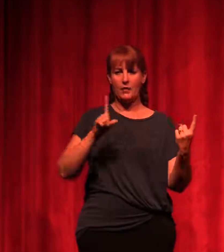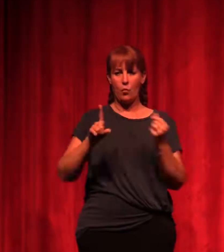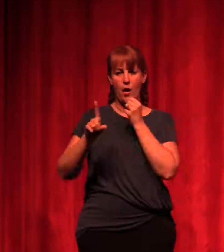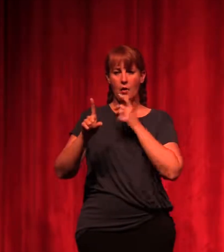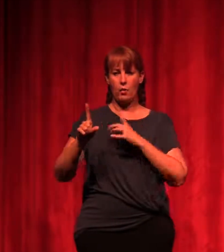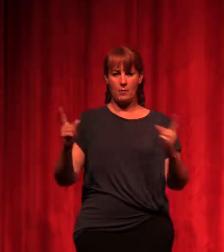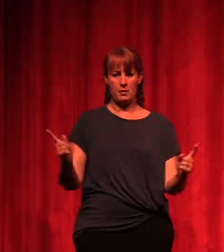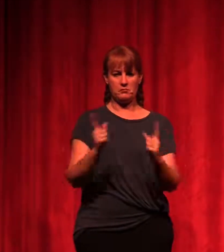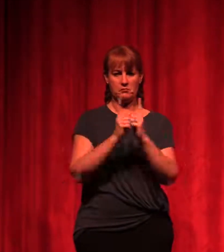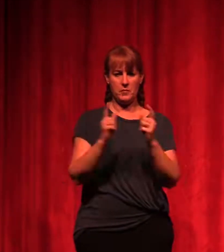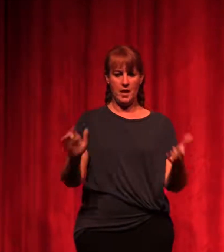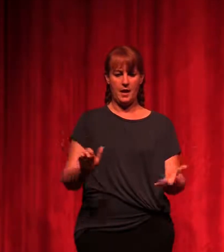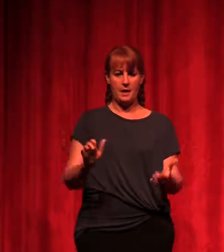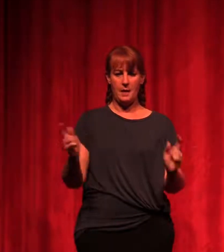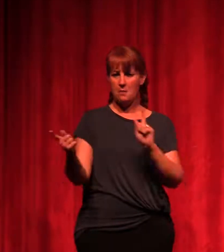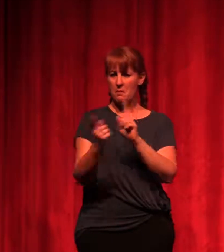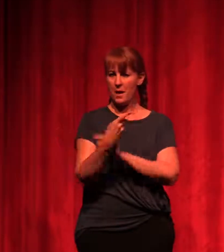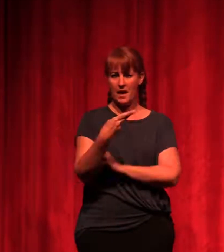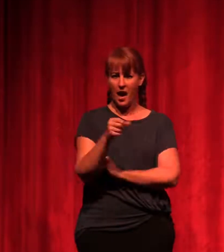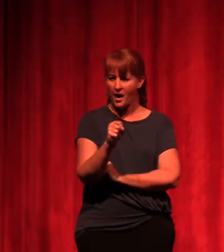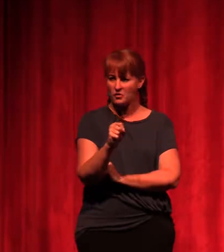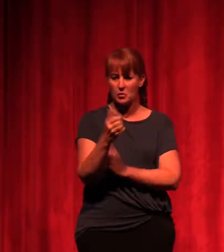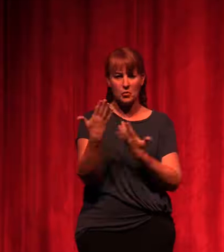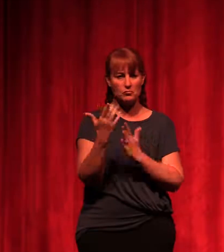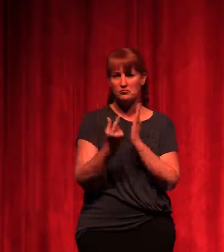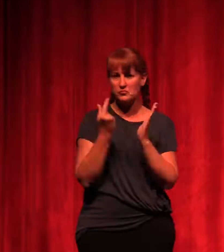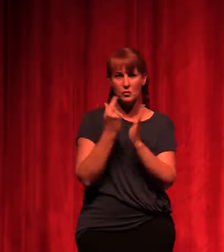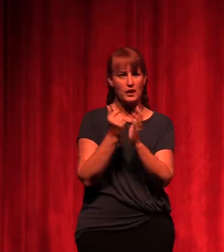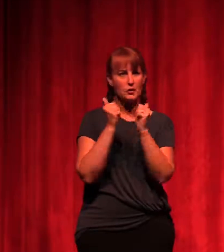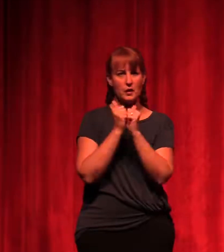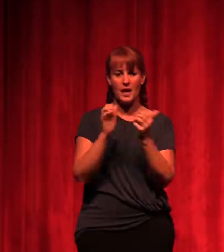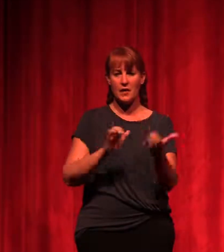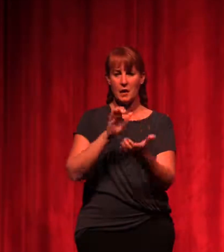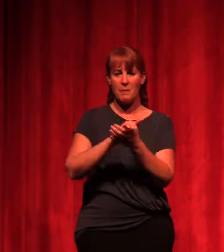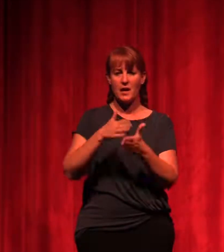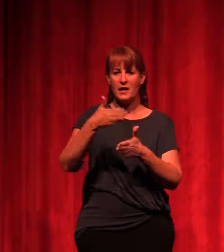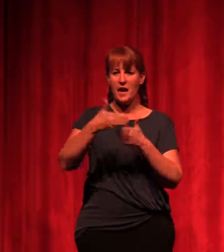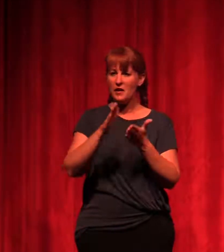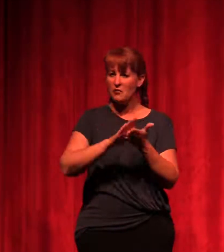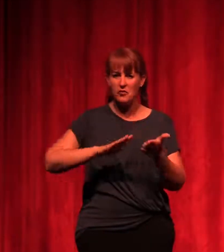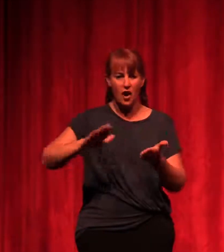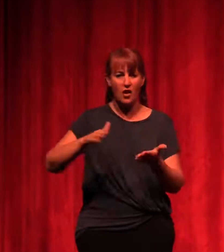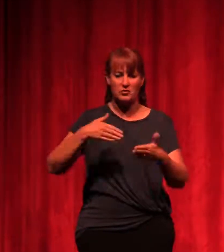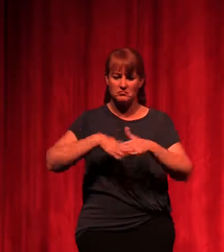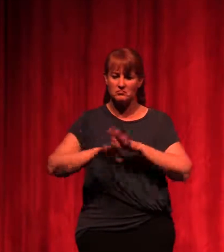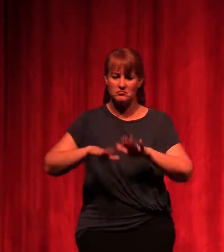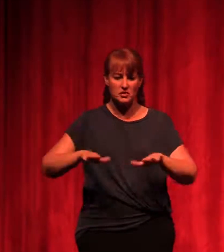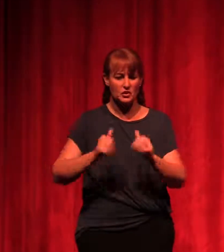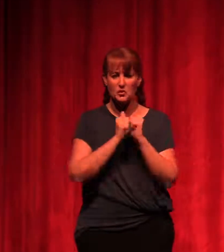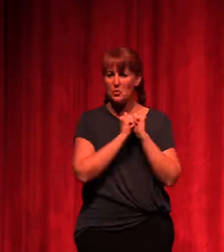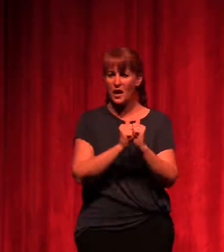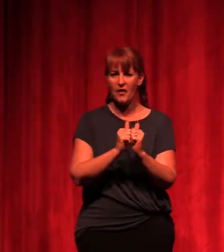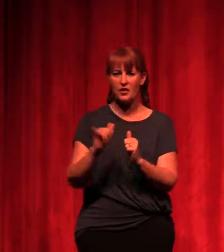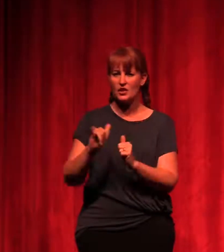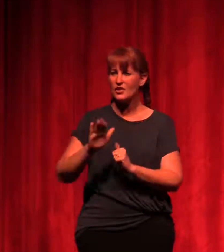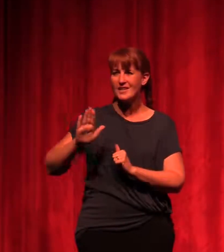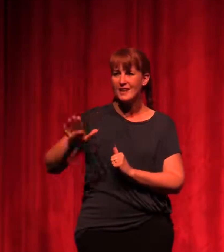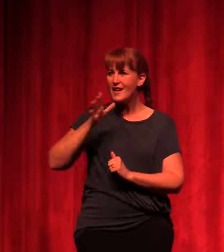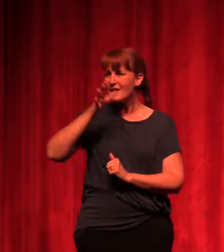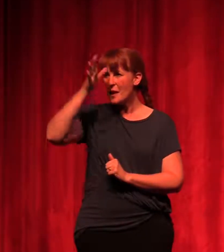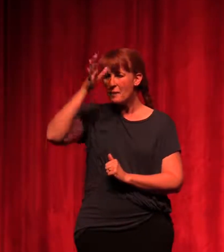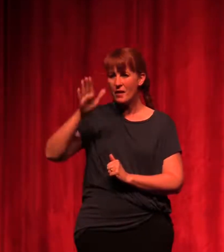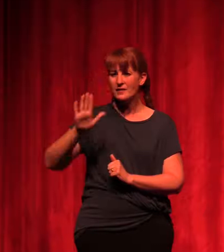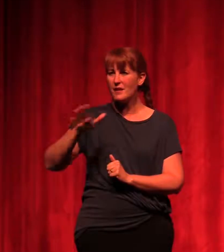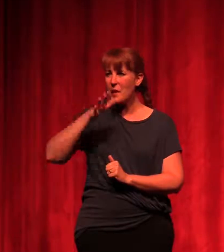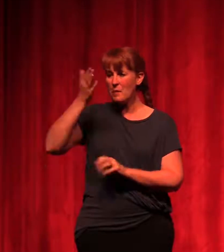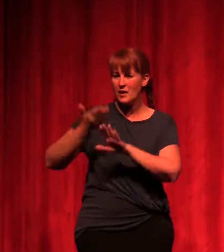They met in high school. They graduated. They got married at the end of college. They had kids together, just like their parents and their parents